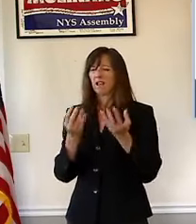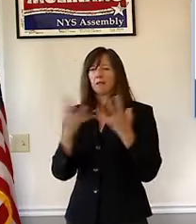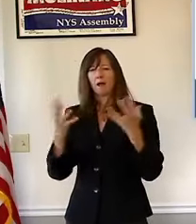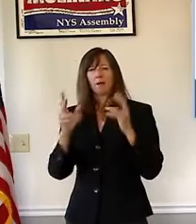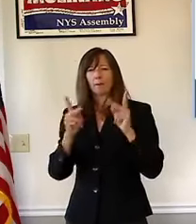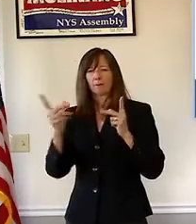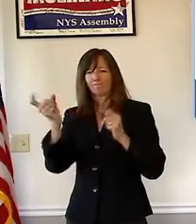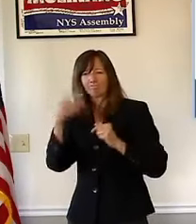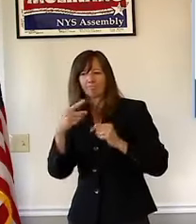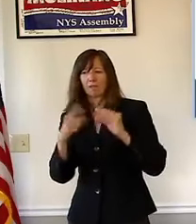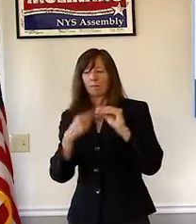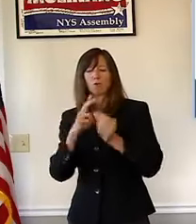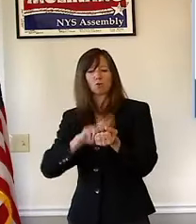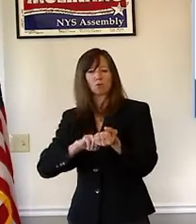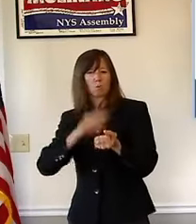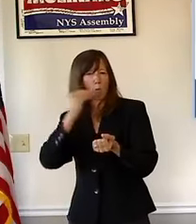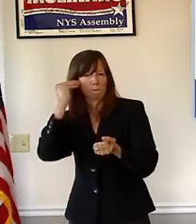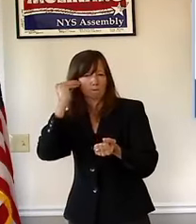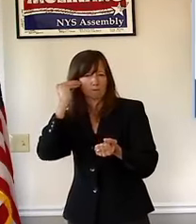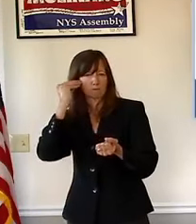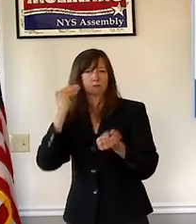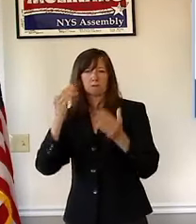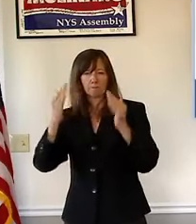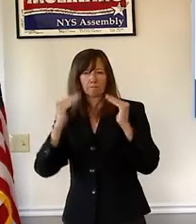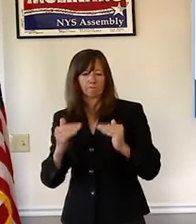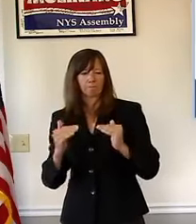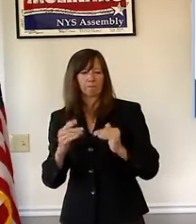has been no indication that